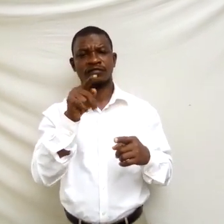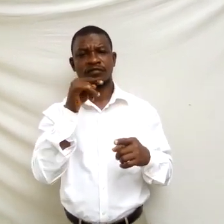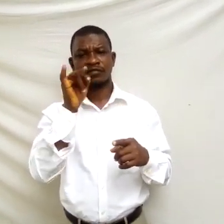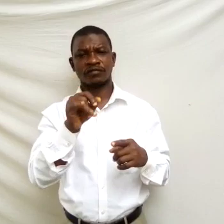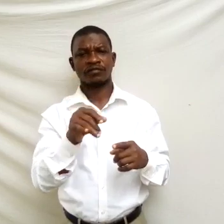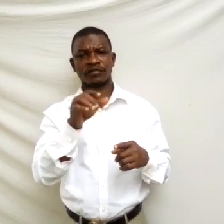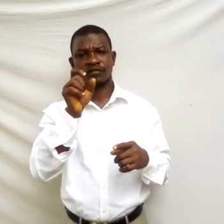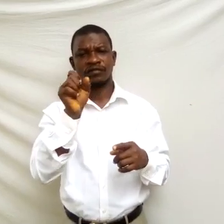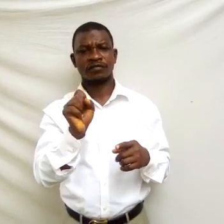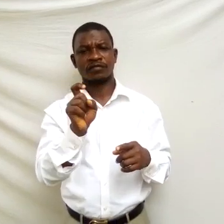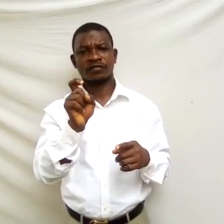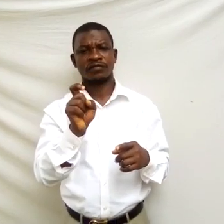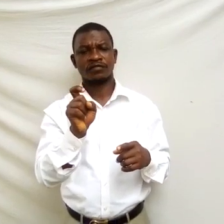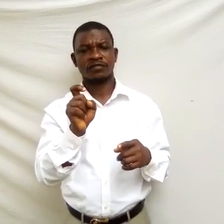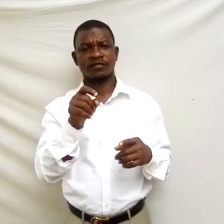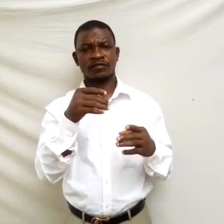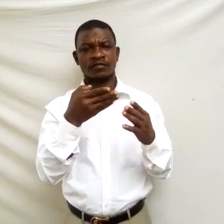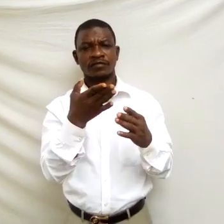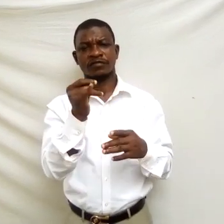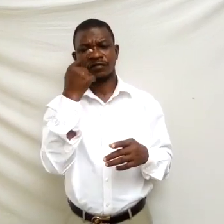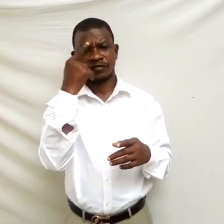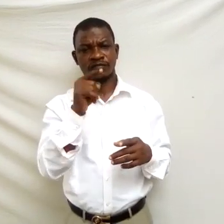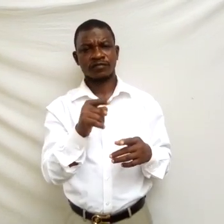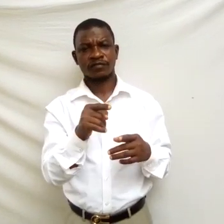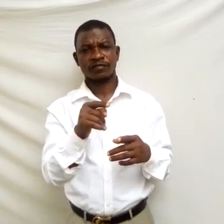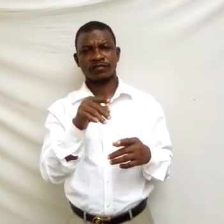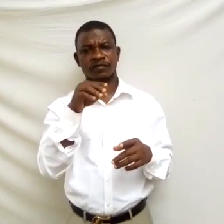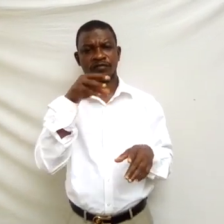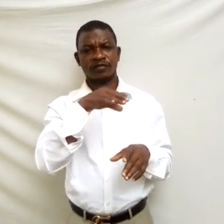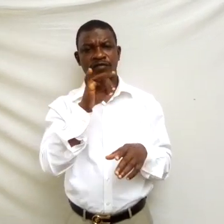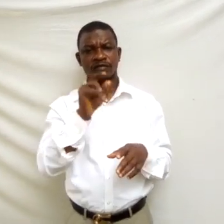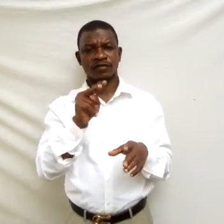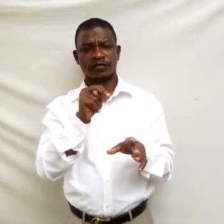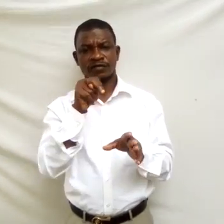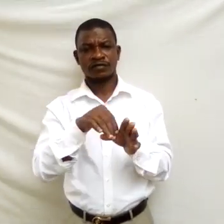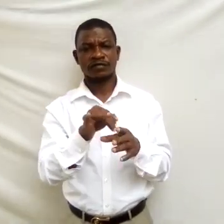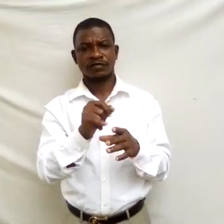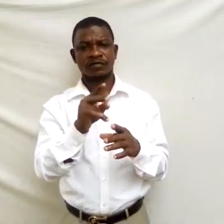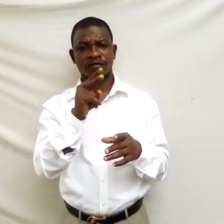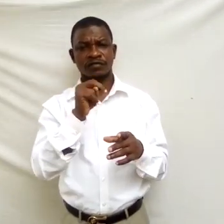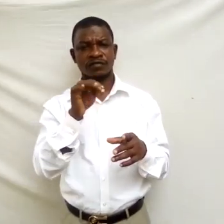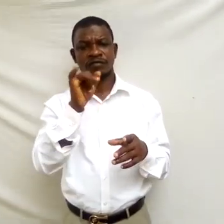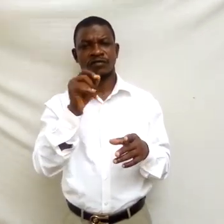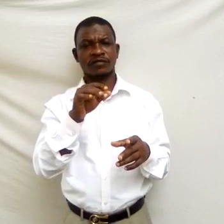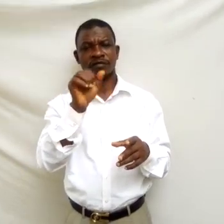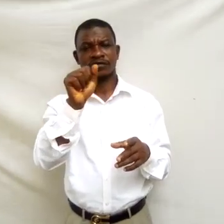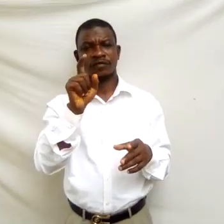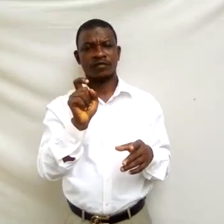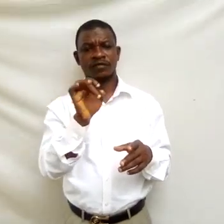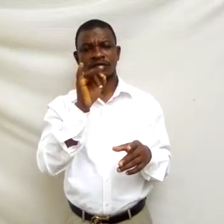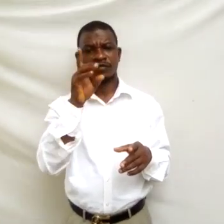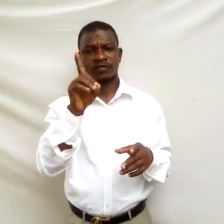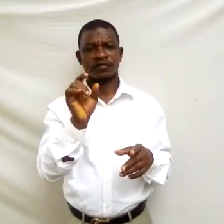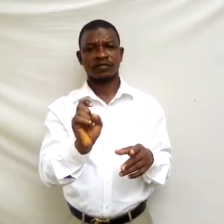x. Therefore, integral exponential ax dx is equal